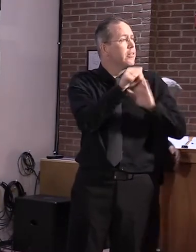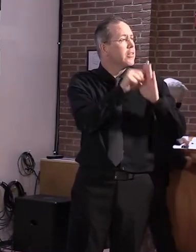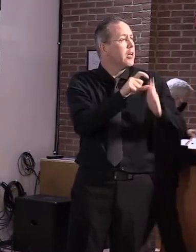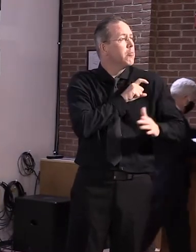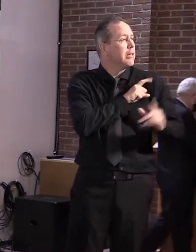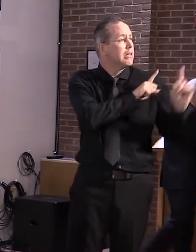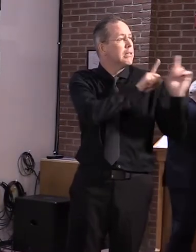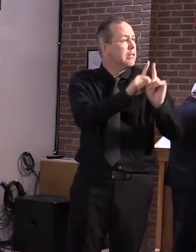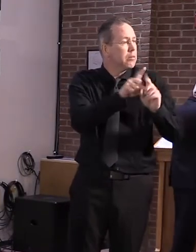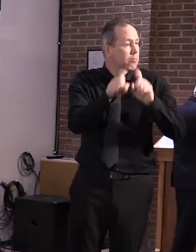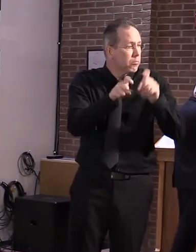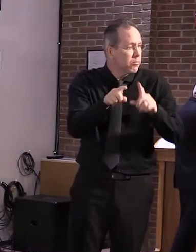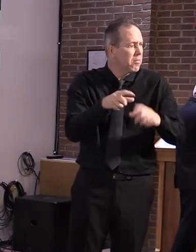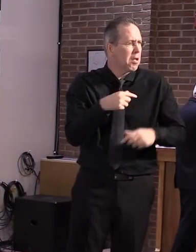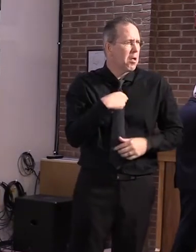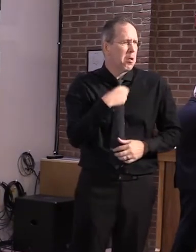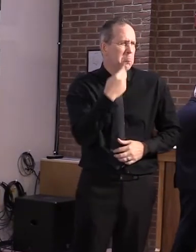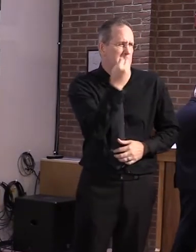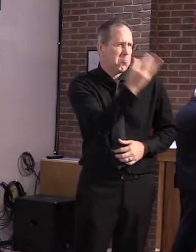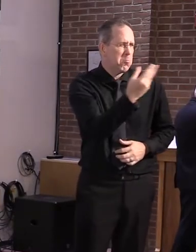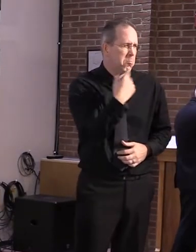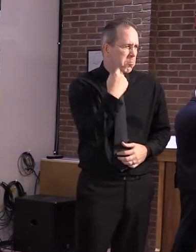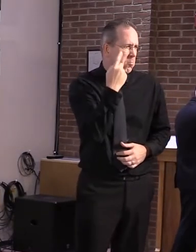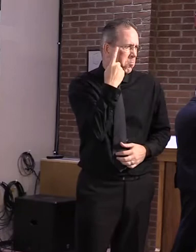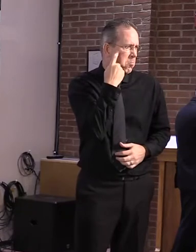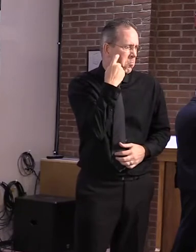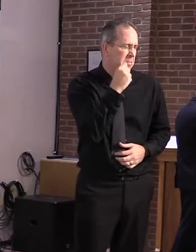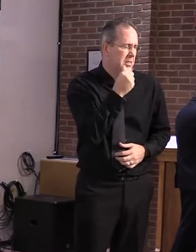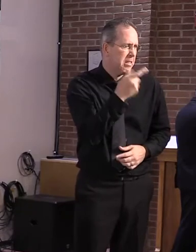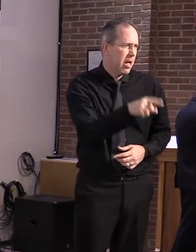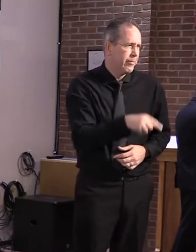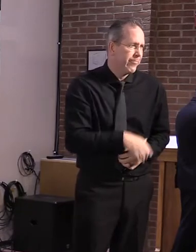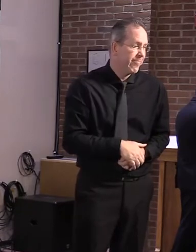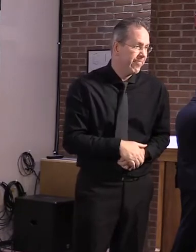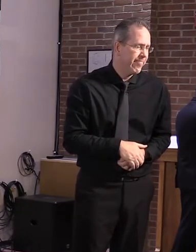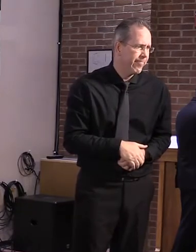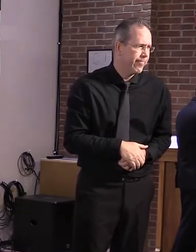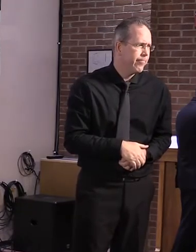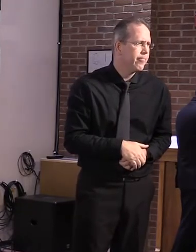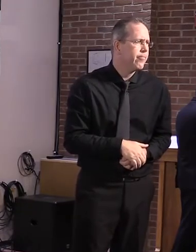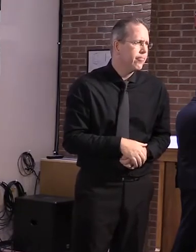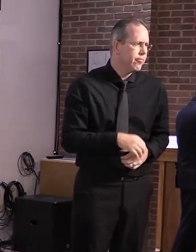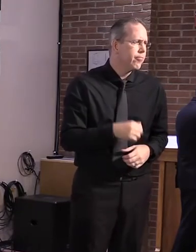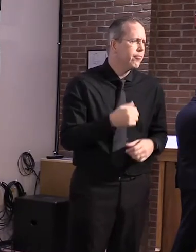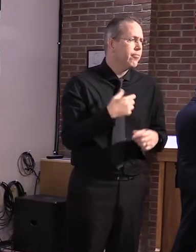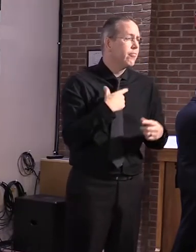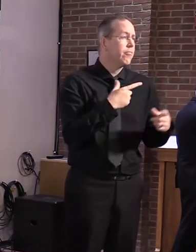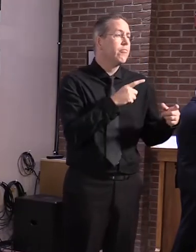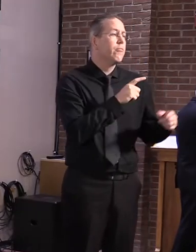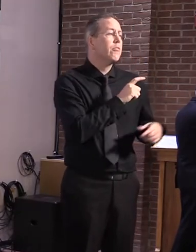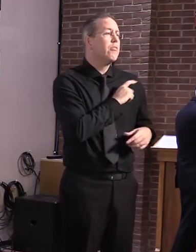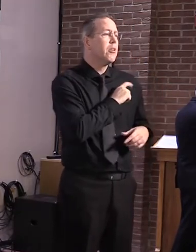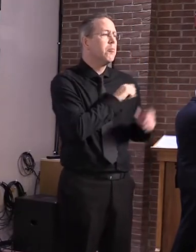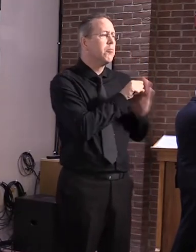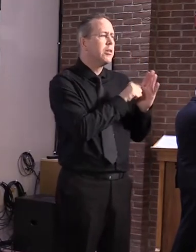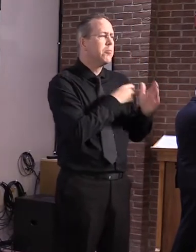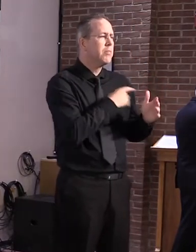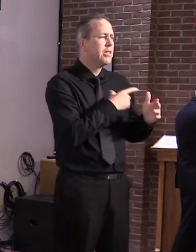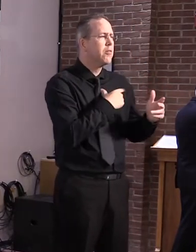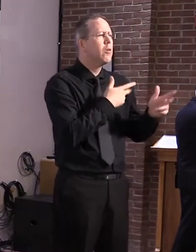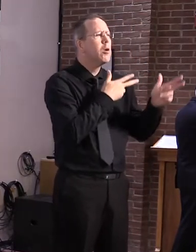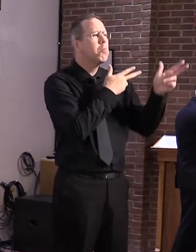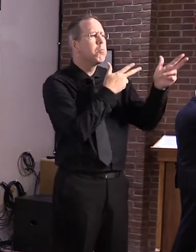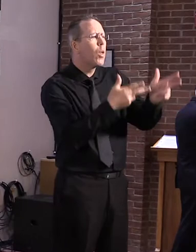on compliance enforcement. So we're going to look into it, but I just want to get on the record for everyone that I am